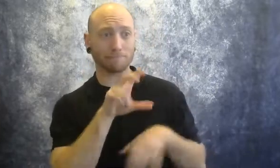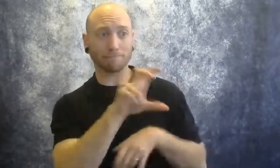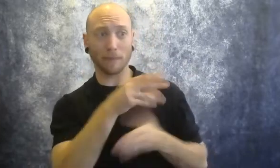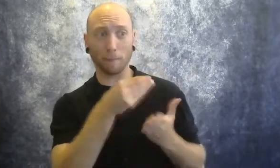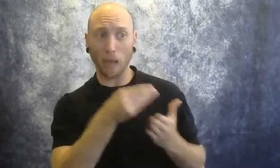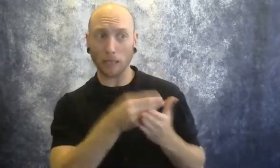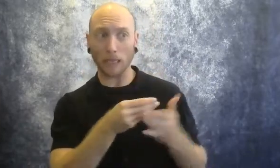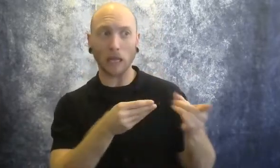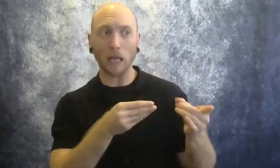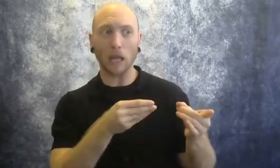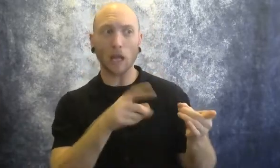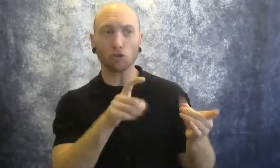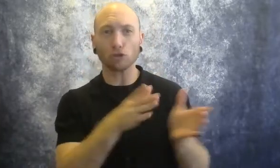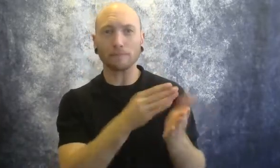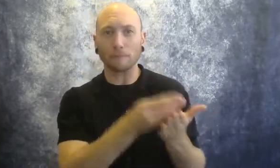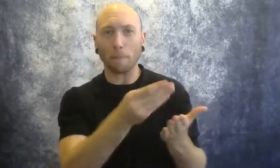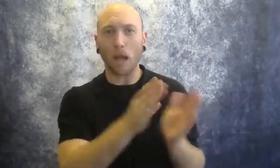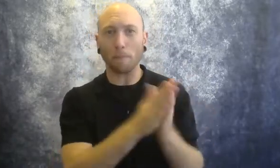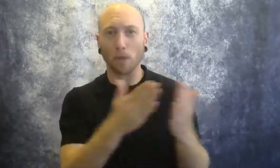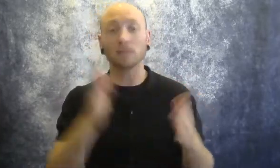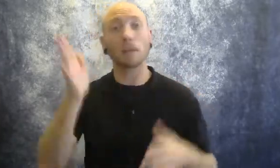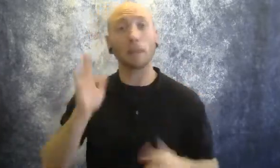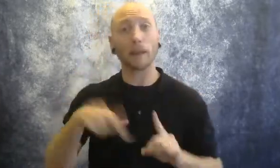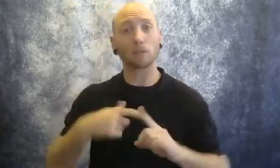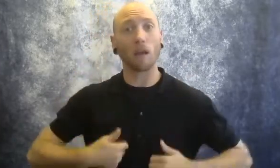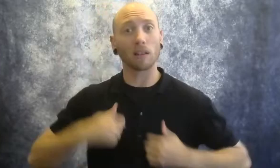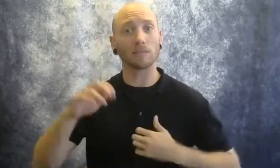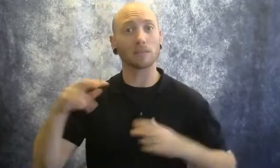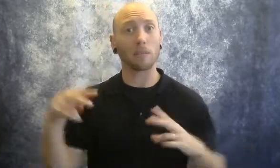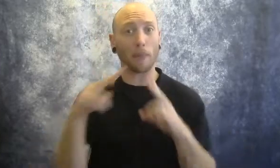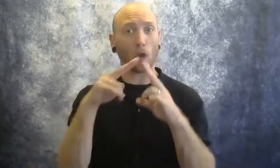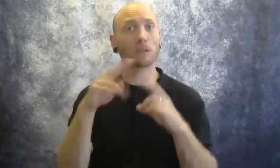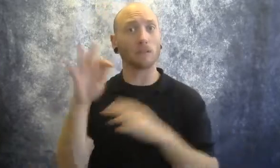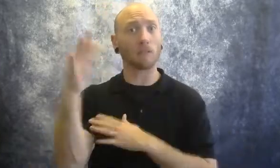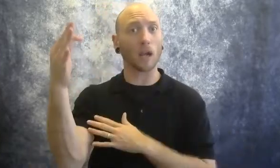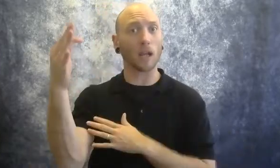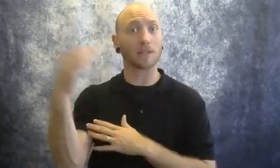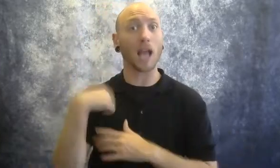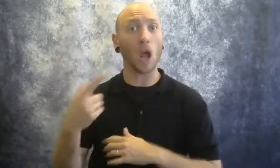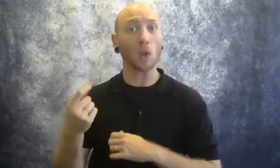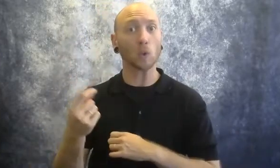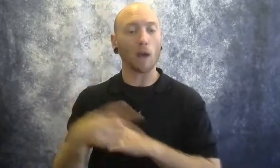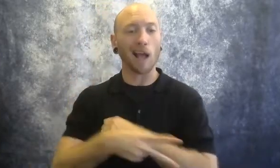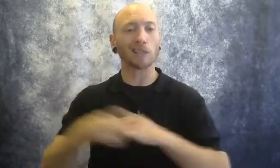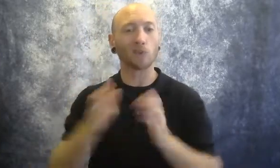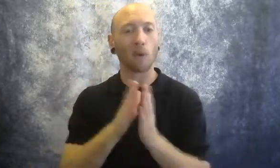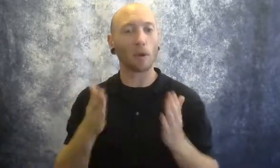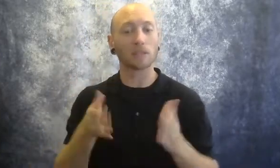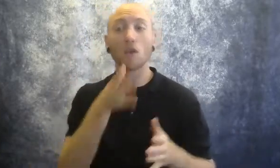was you must buy somebody some textbooks, because when I lived in Paris, I